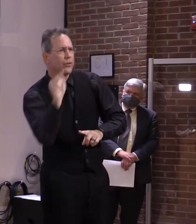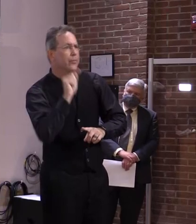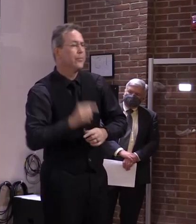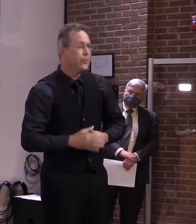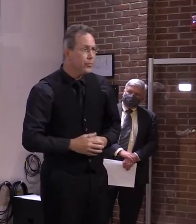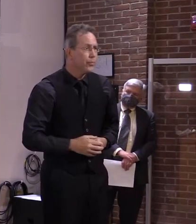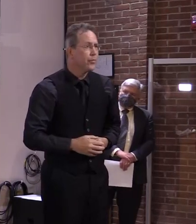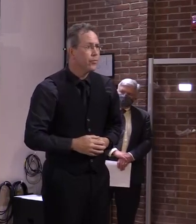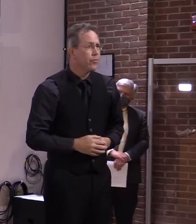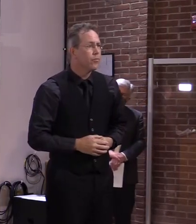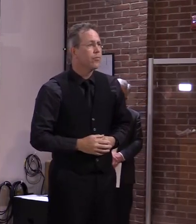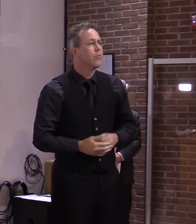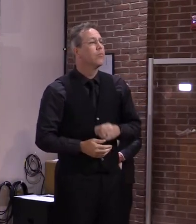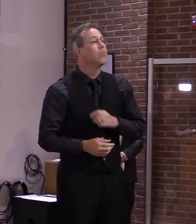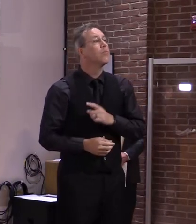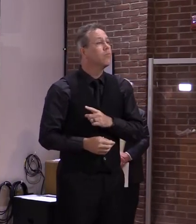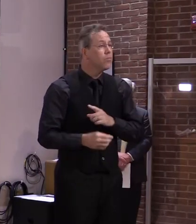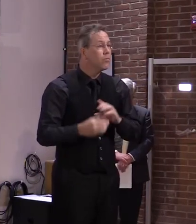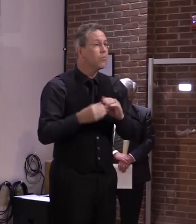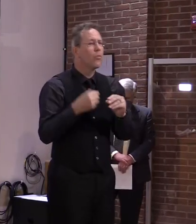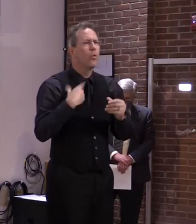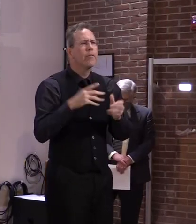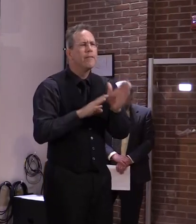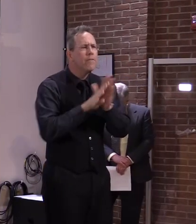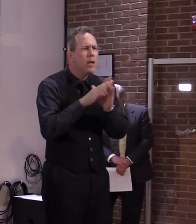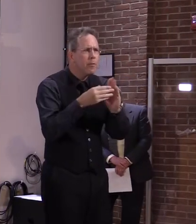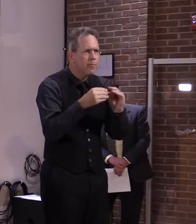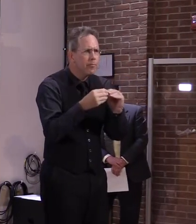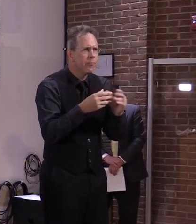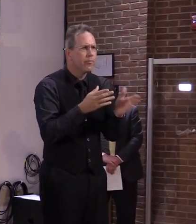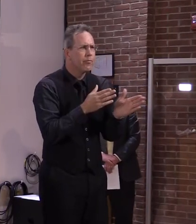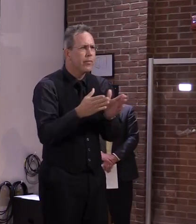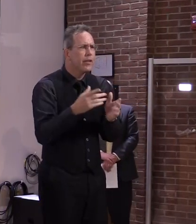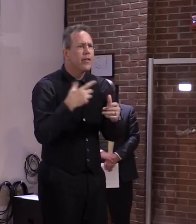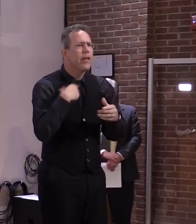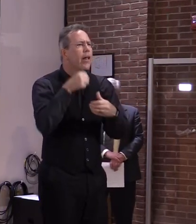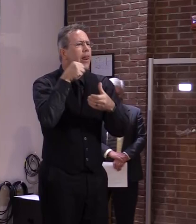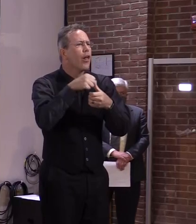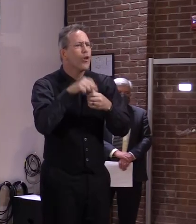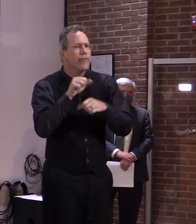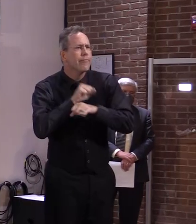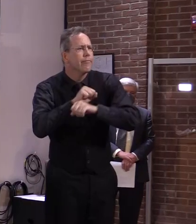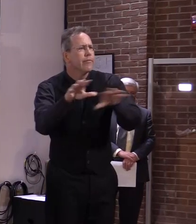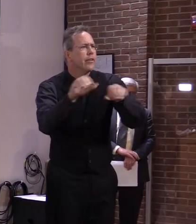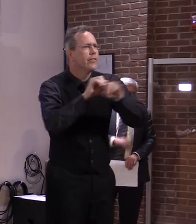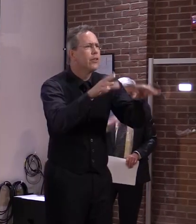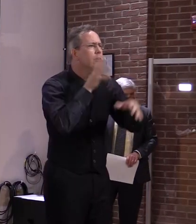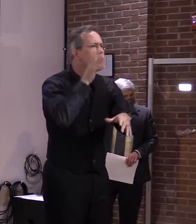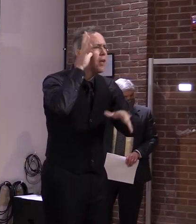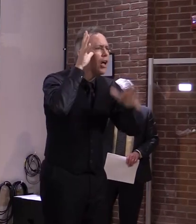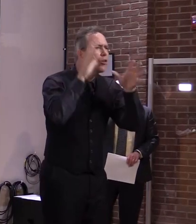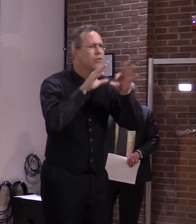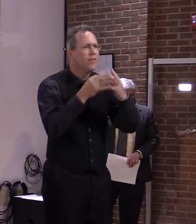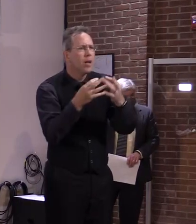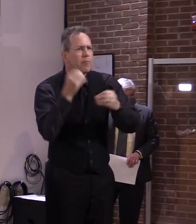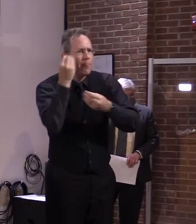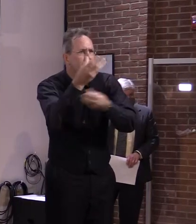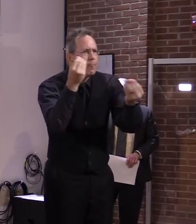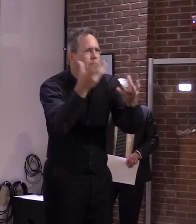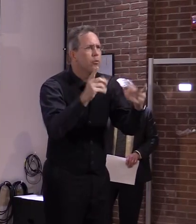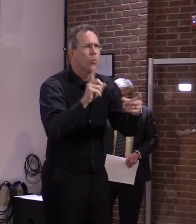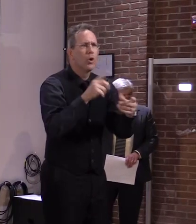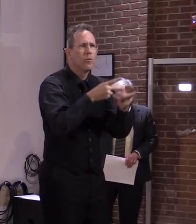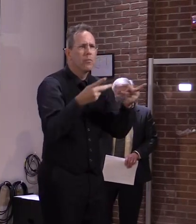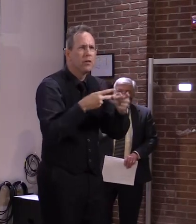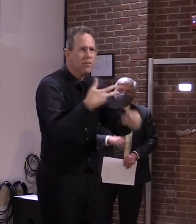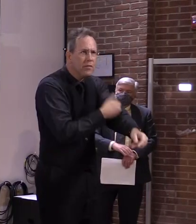developed model letters and vaccination information handouts that can go home to families. This information lets parents know how